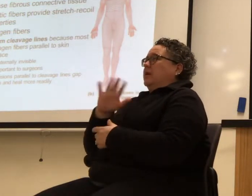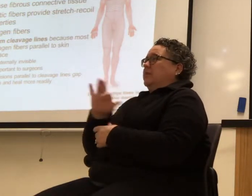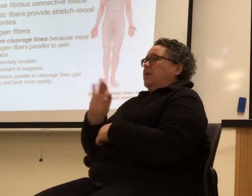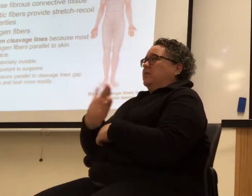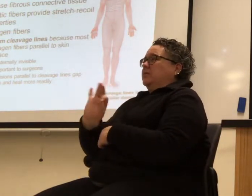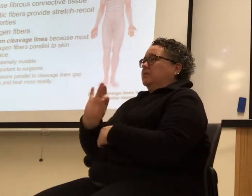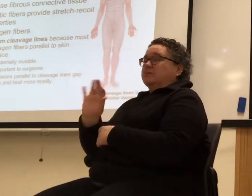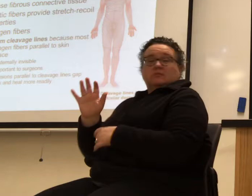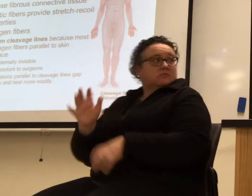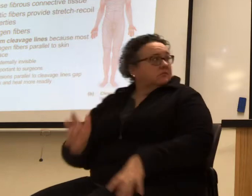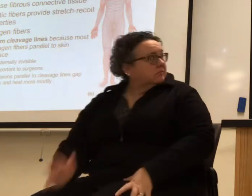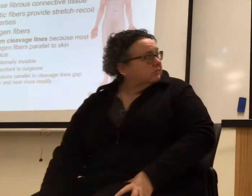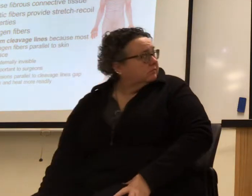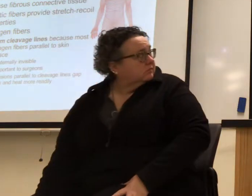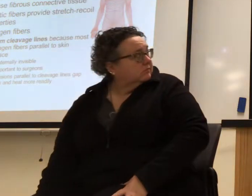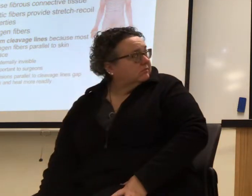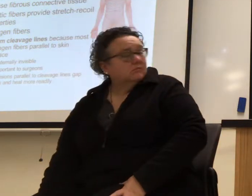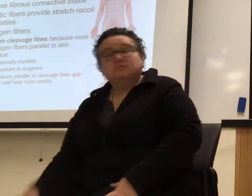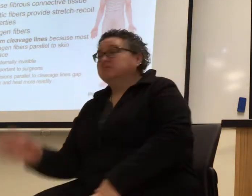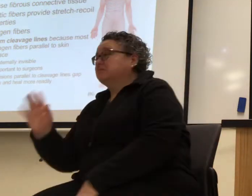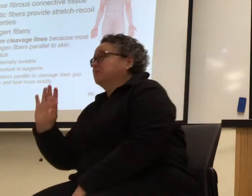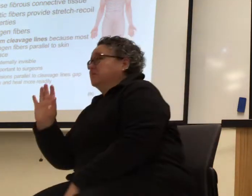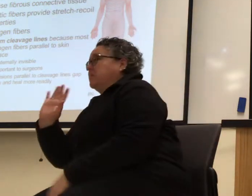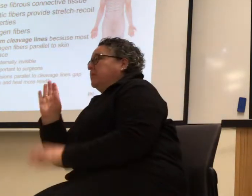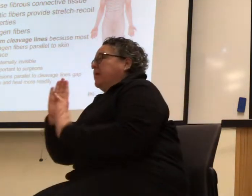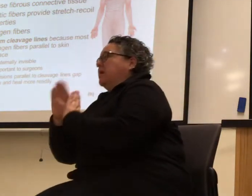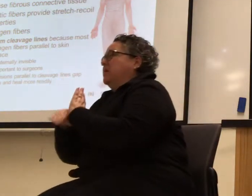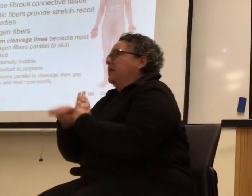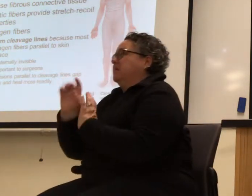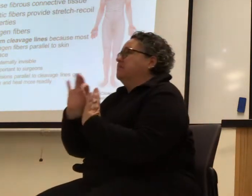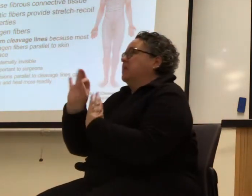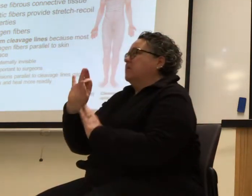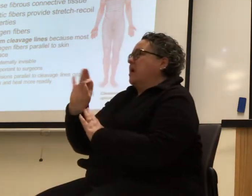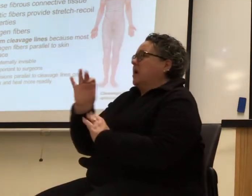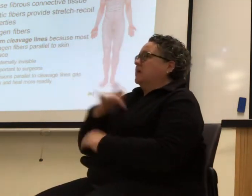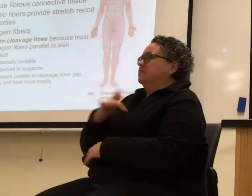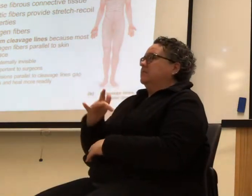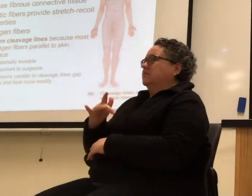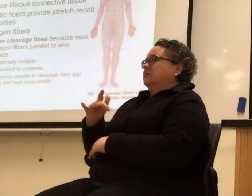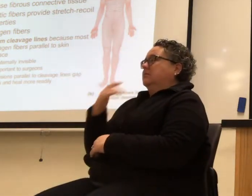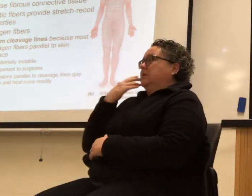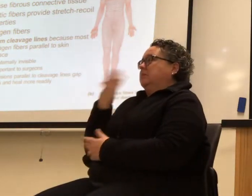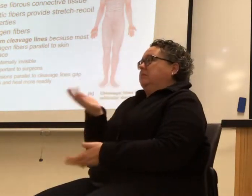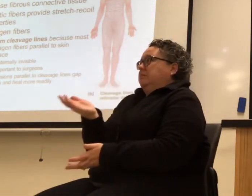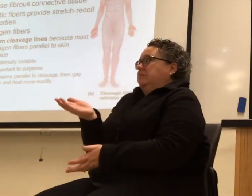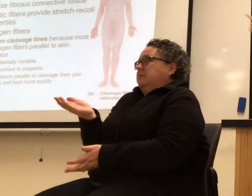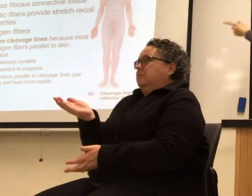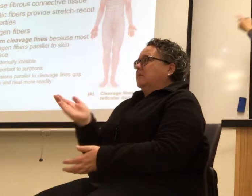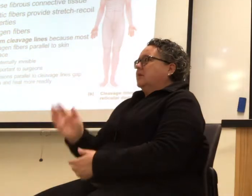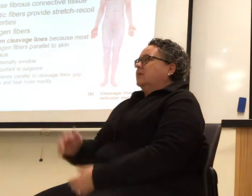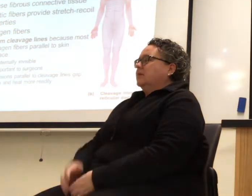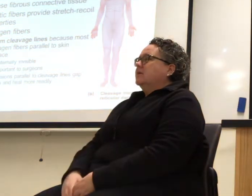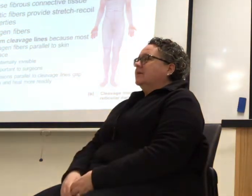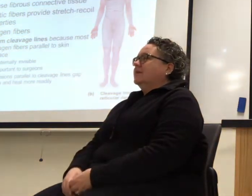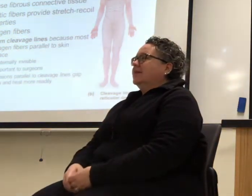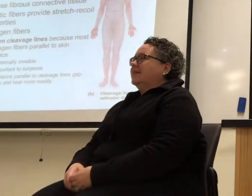there's less scar tissue that'll form. Healing will be better. So I want to note, have you know, just cleavage lines shown here.